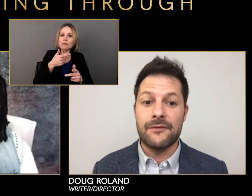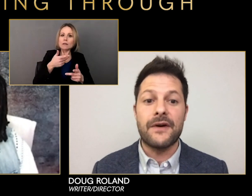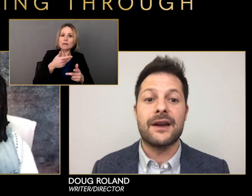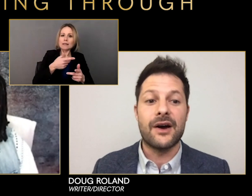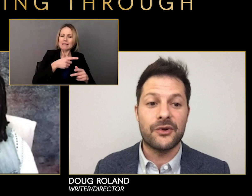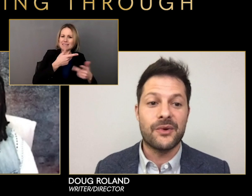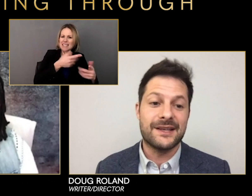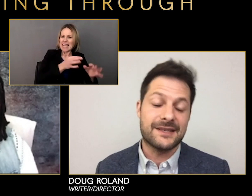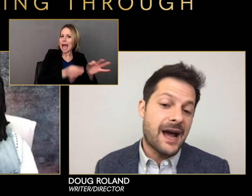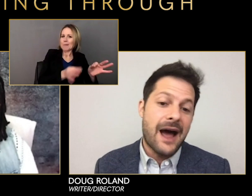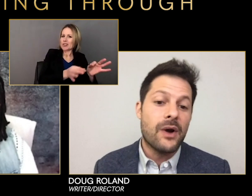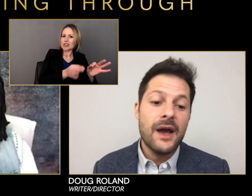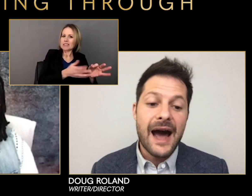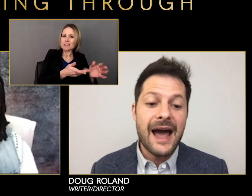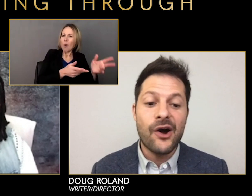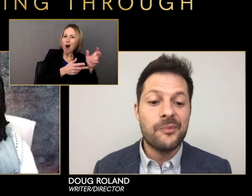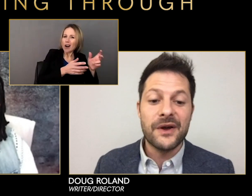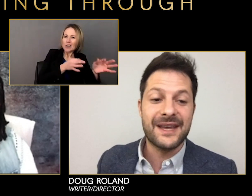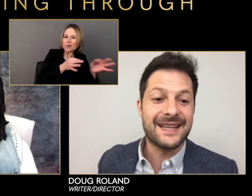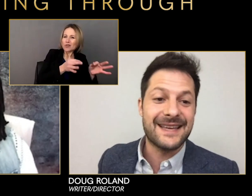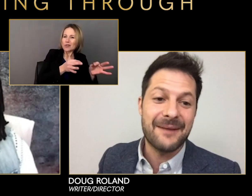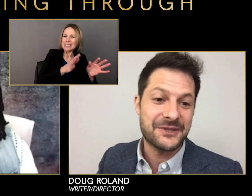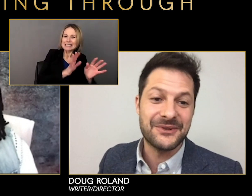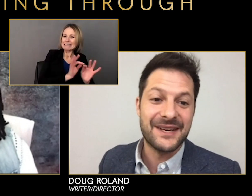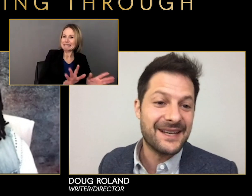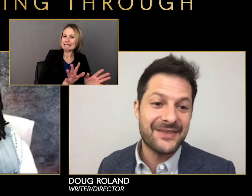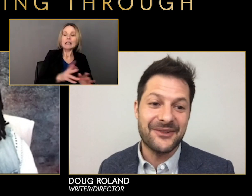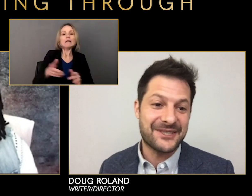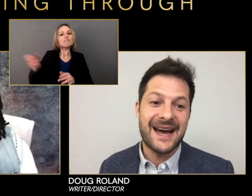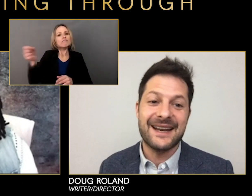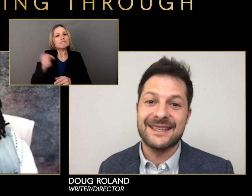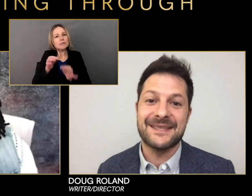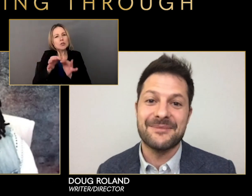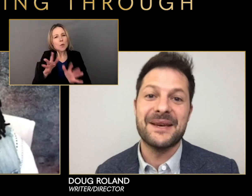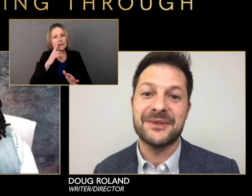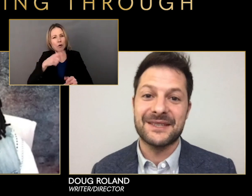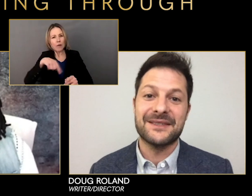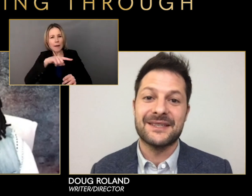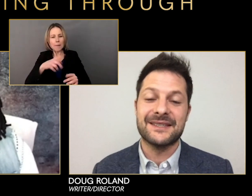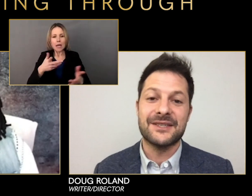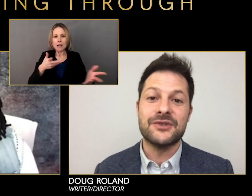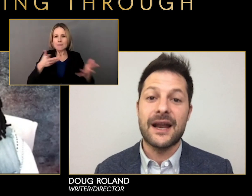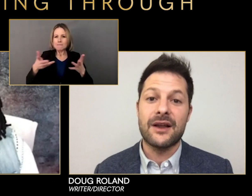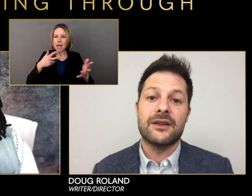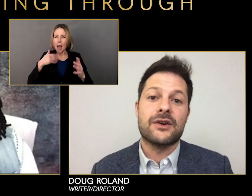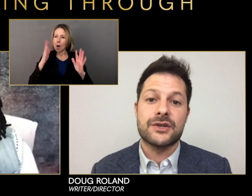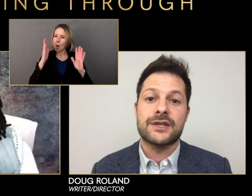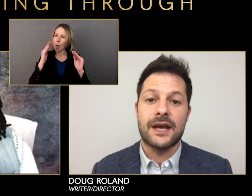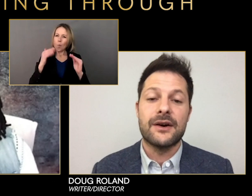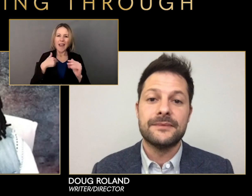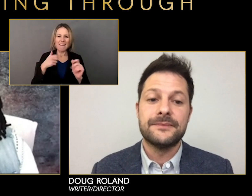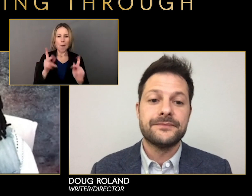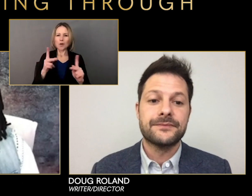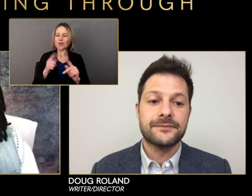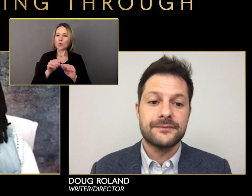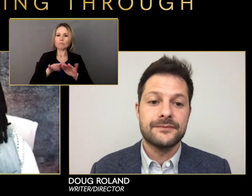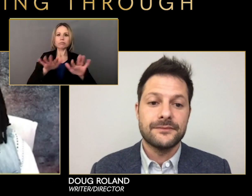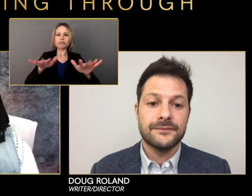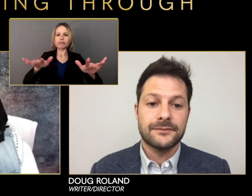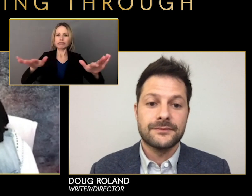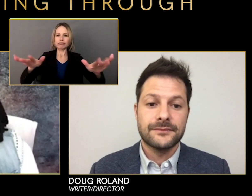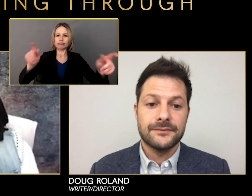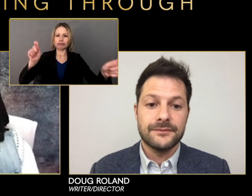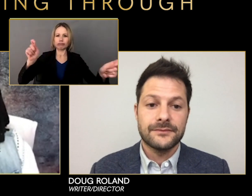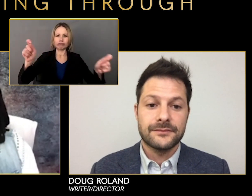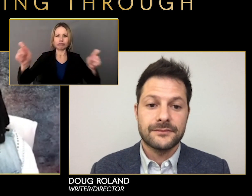description, and find other ways. I hope that we get the opportunity on the other side of this to be able to do that on a larger scale. Well,